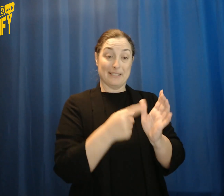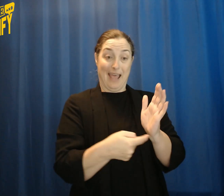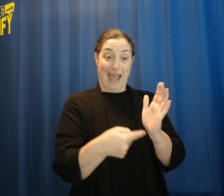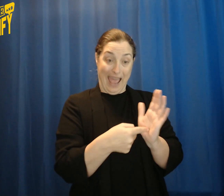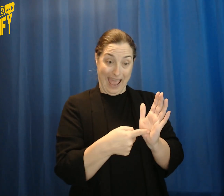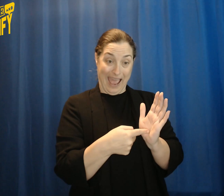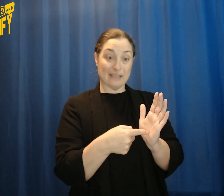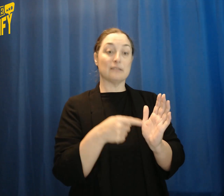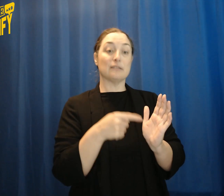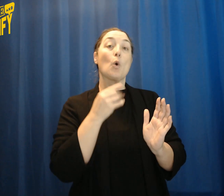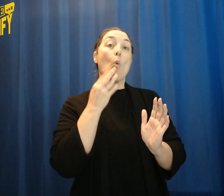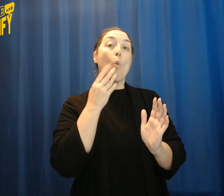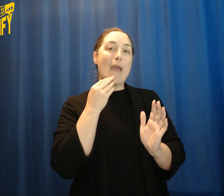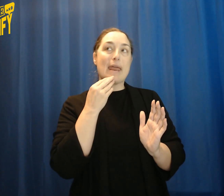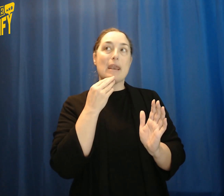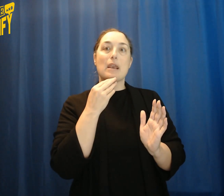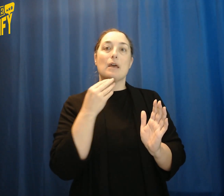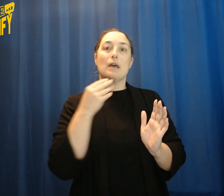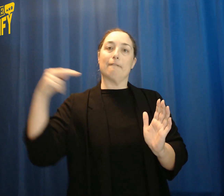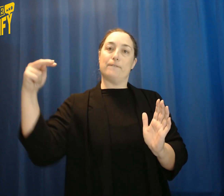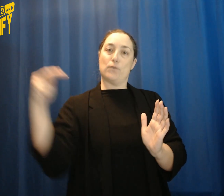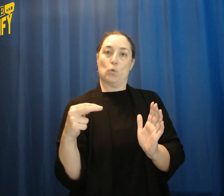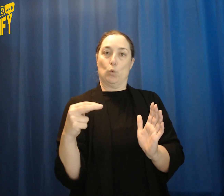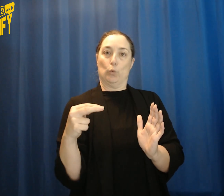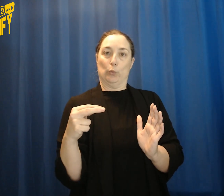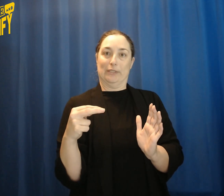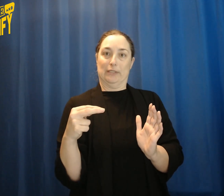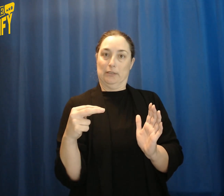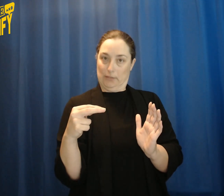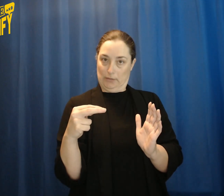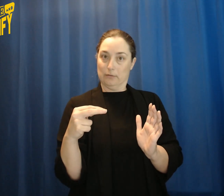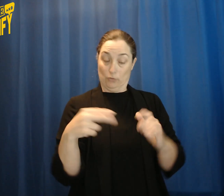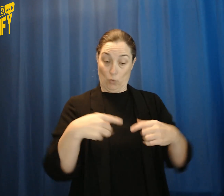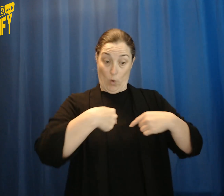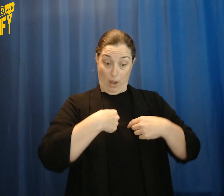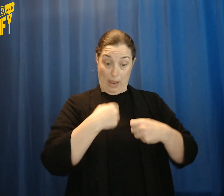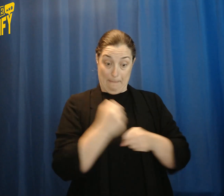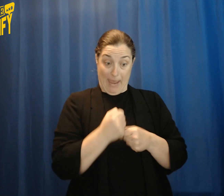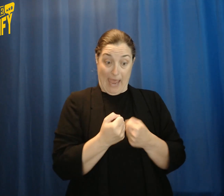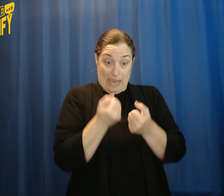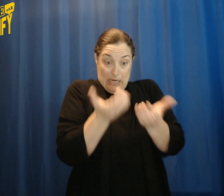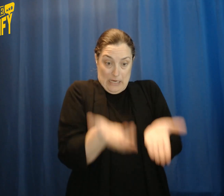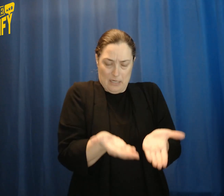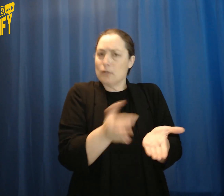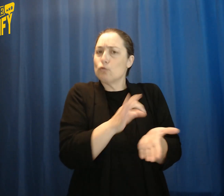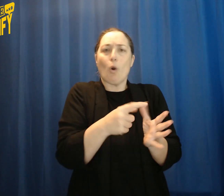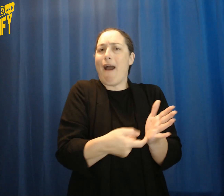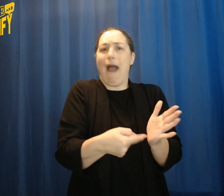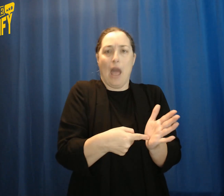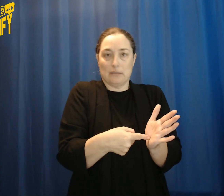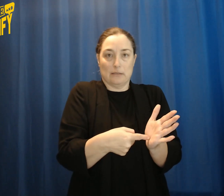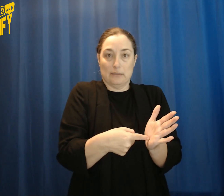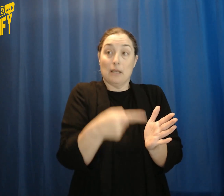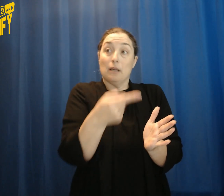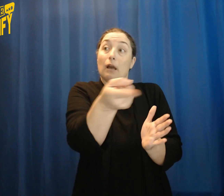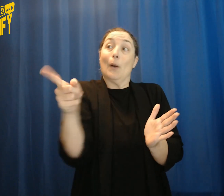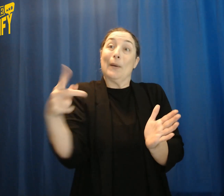general concept of art. So what you make is not actually art until someone sees it. That's interesting. So how